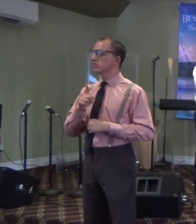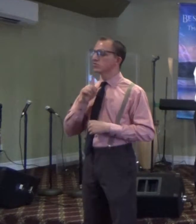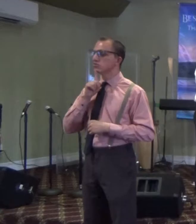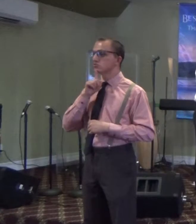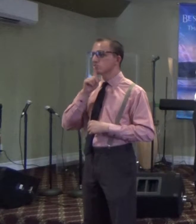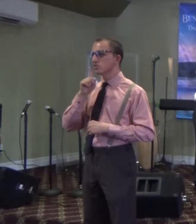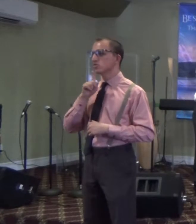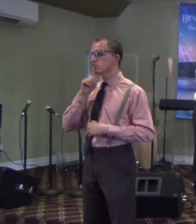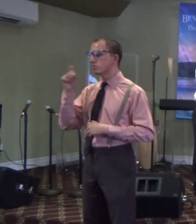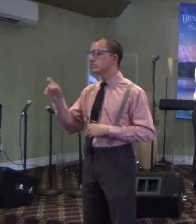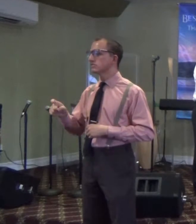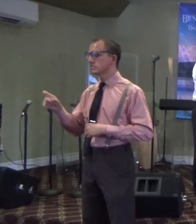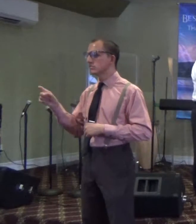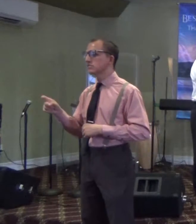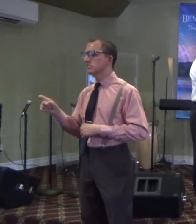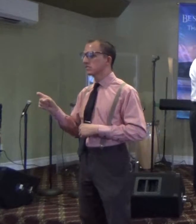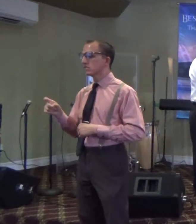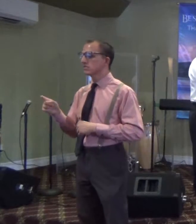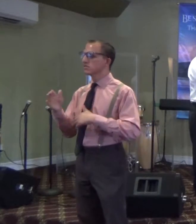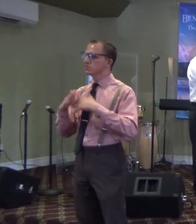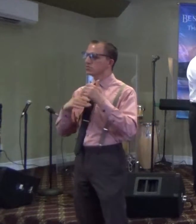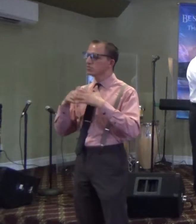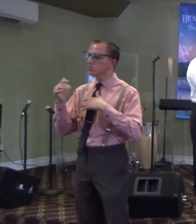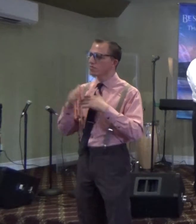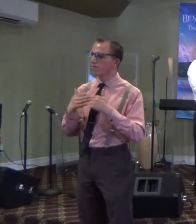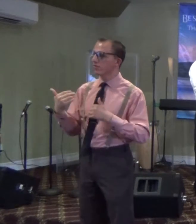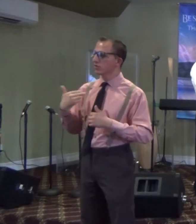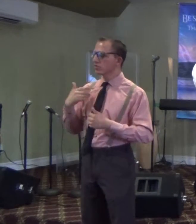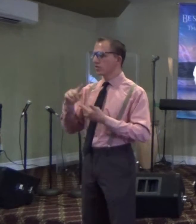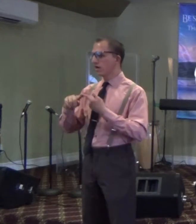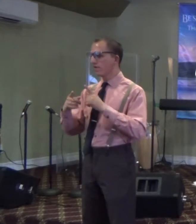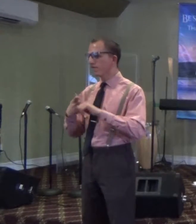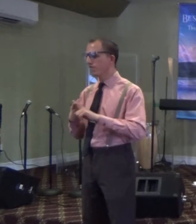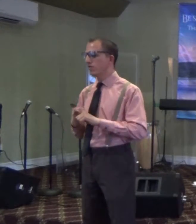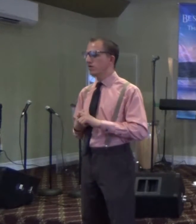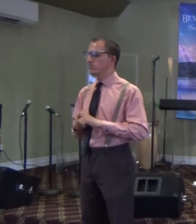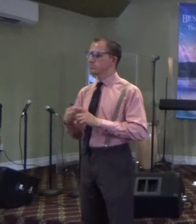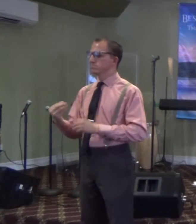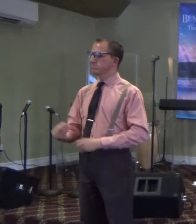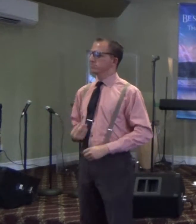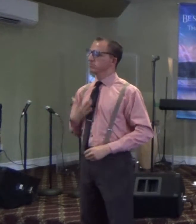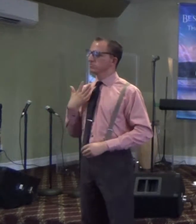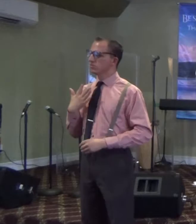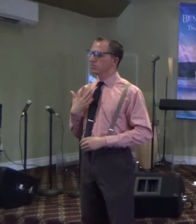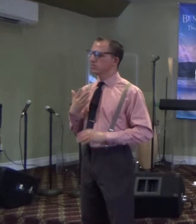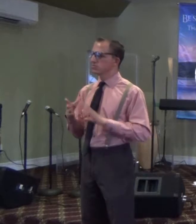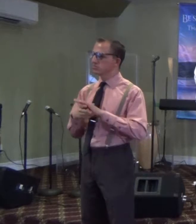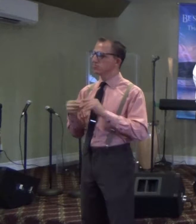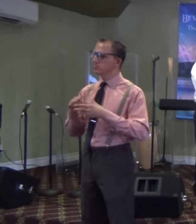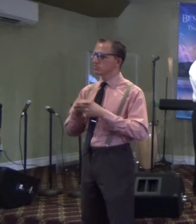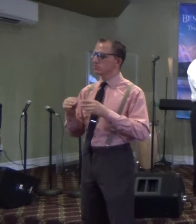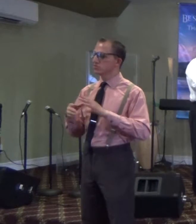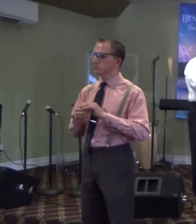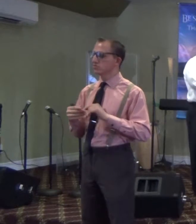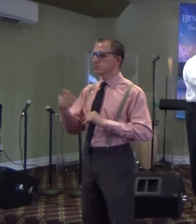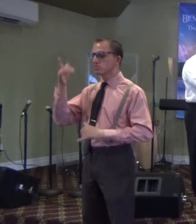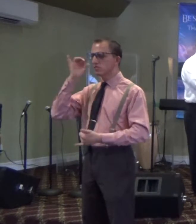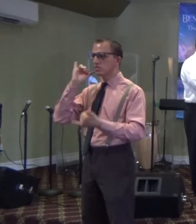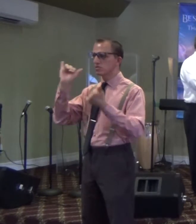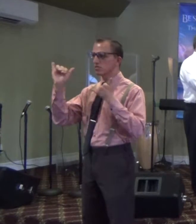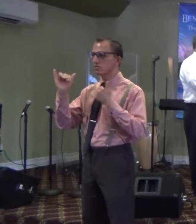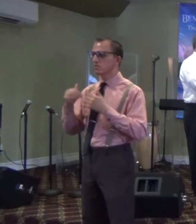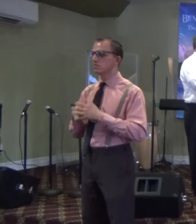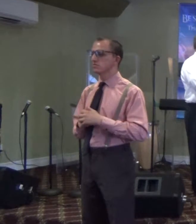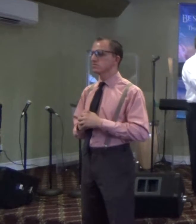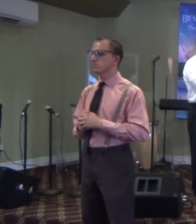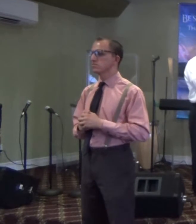muy necesitada she was very in need, in great need, de un mensaje de of a esperanza message of hope, eterno, an